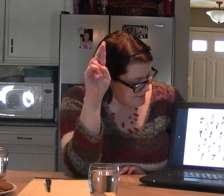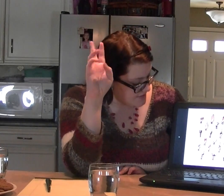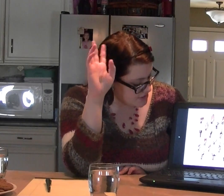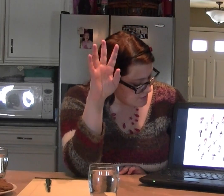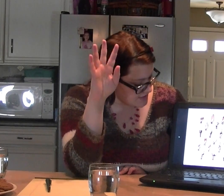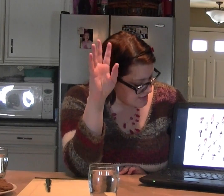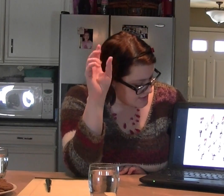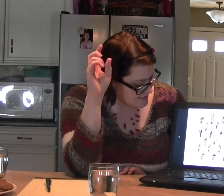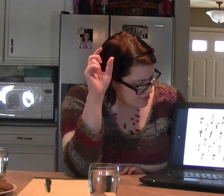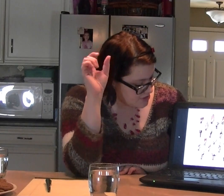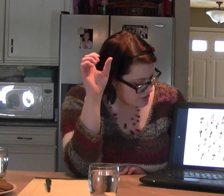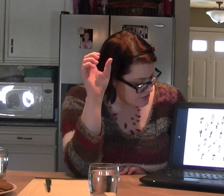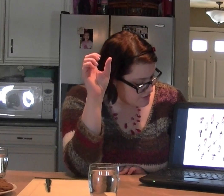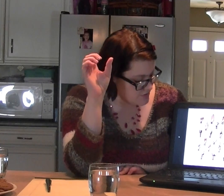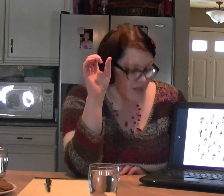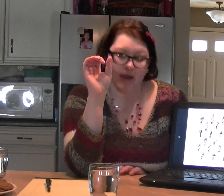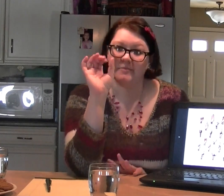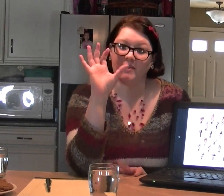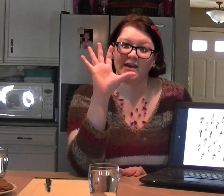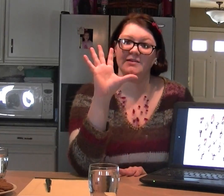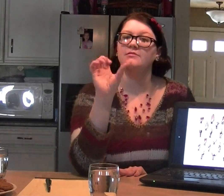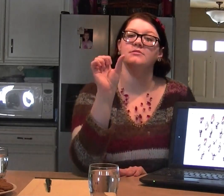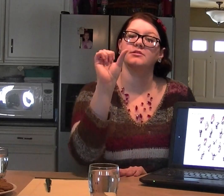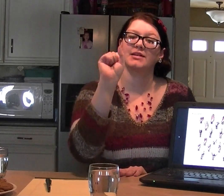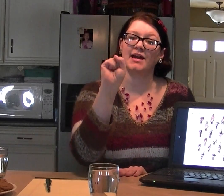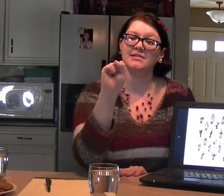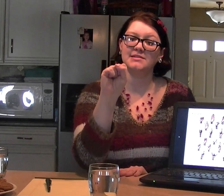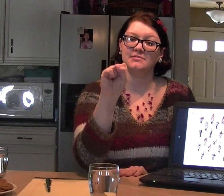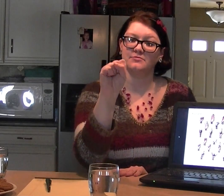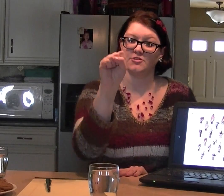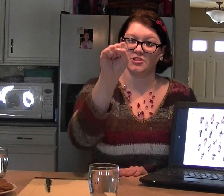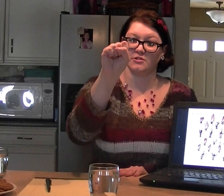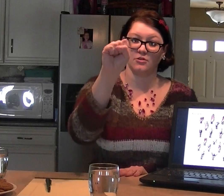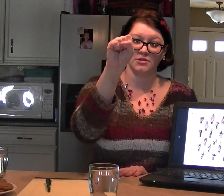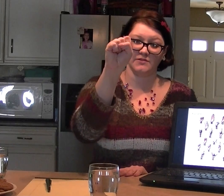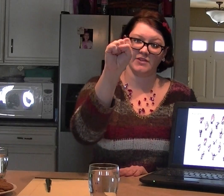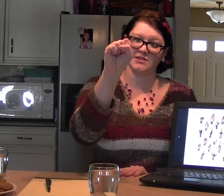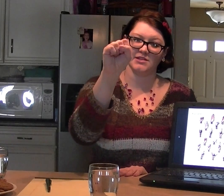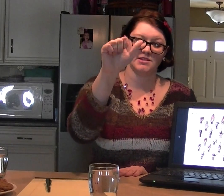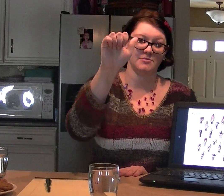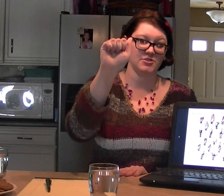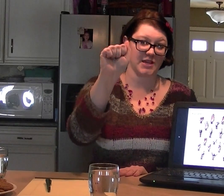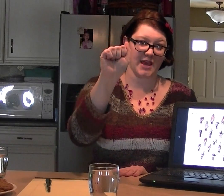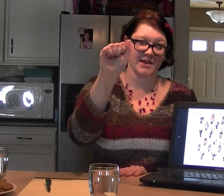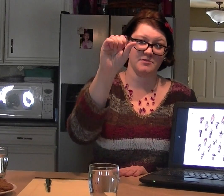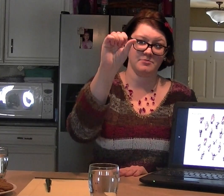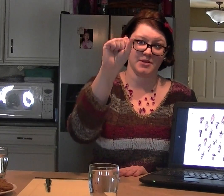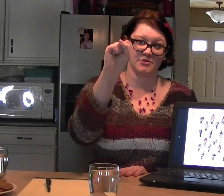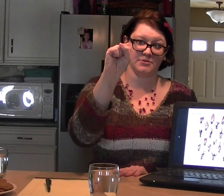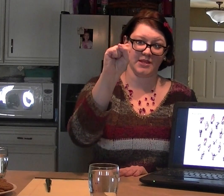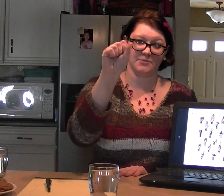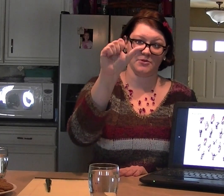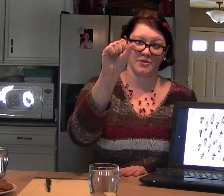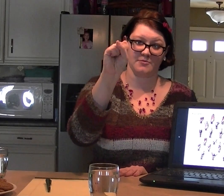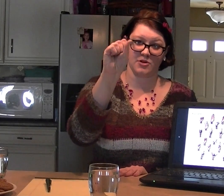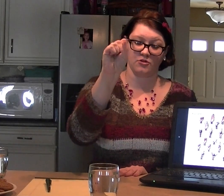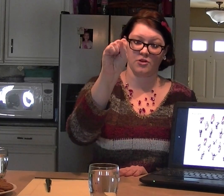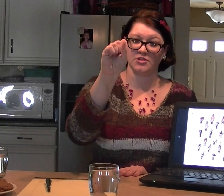These are the ones that are similar to M and N. There's S, which is a closed fist. It's similar to A, but you keep your thumb across your